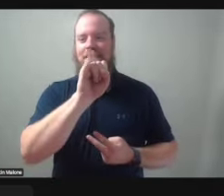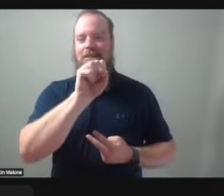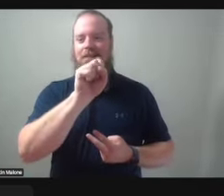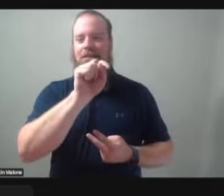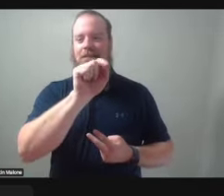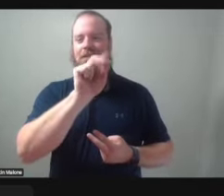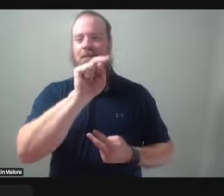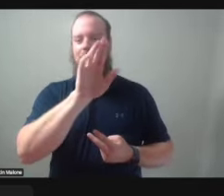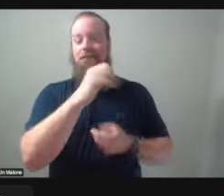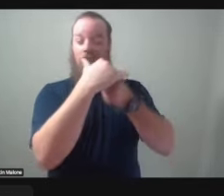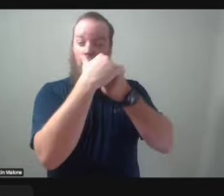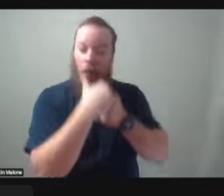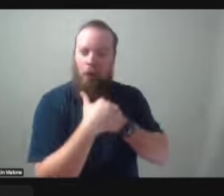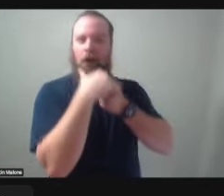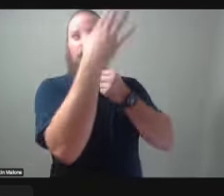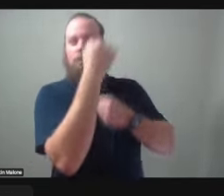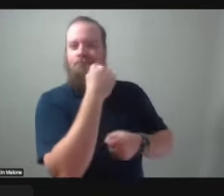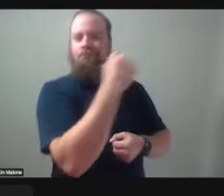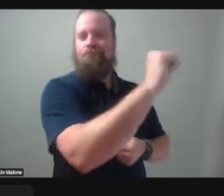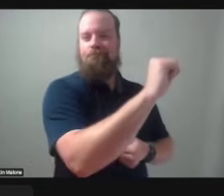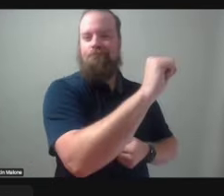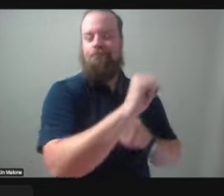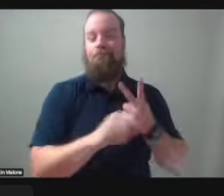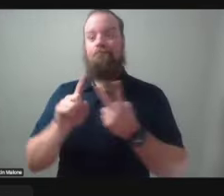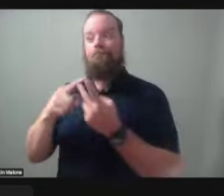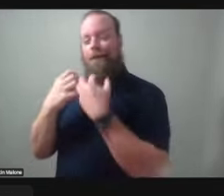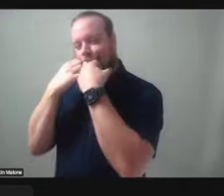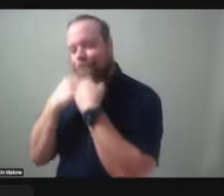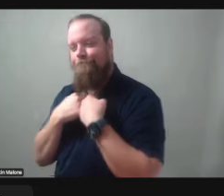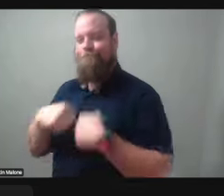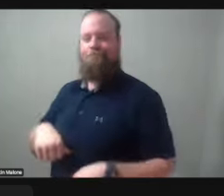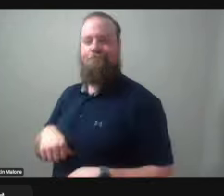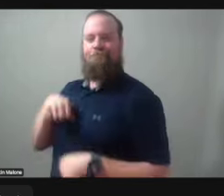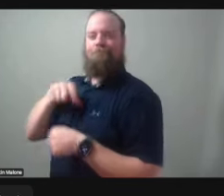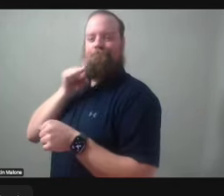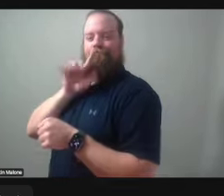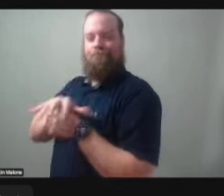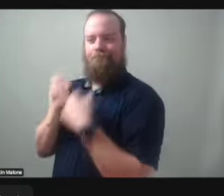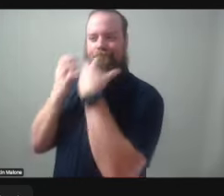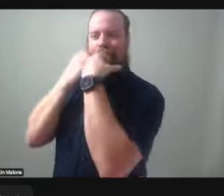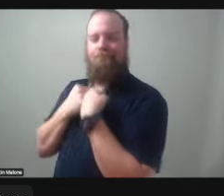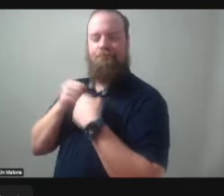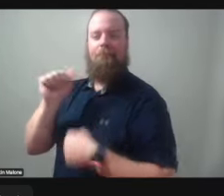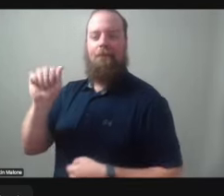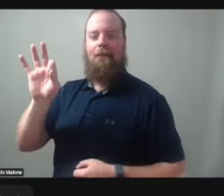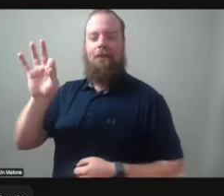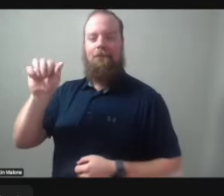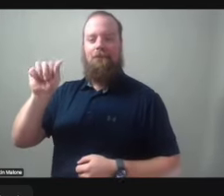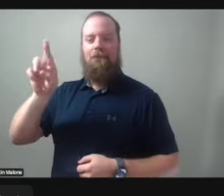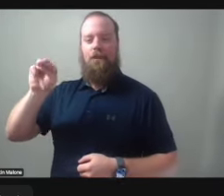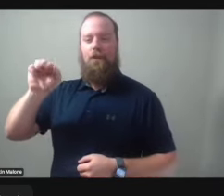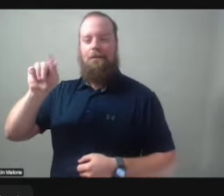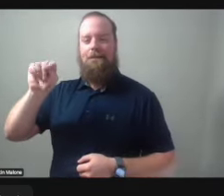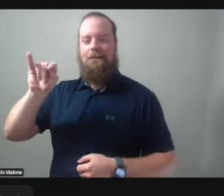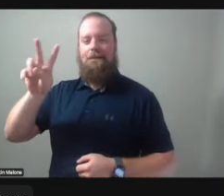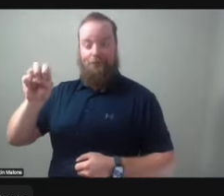themes. And the first theme is resistance against oppression. And the second is